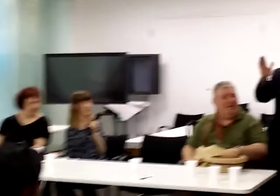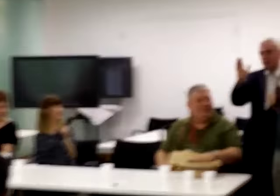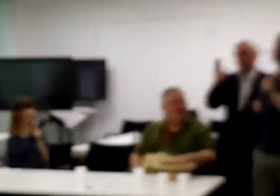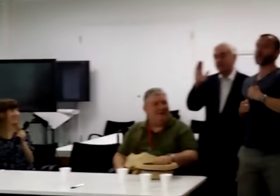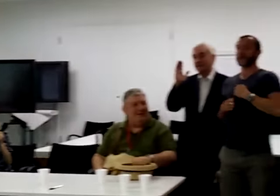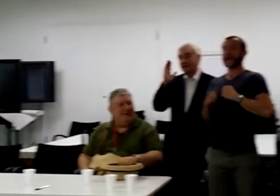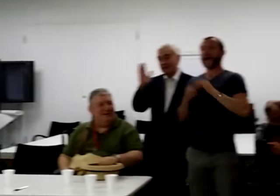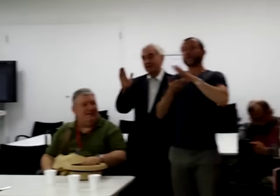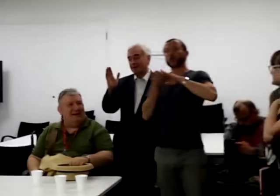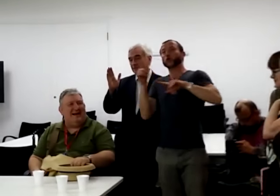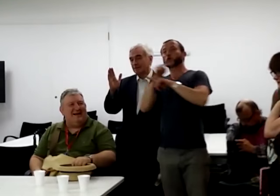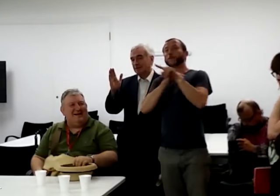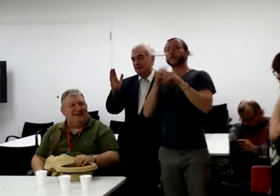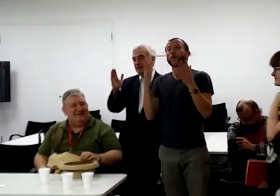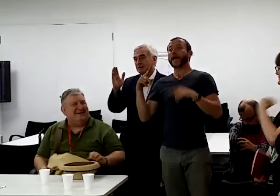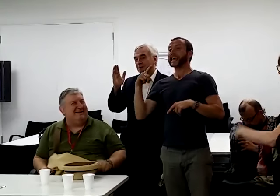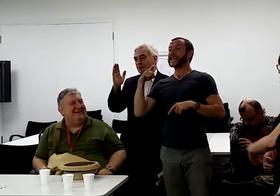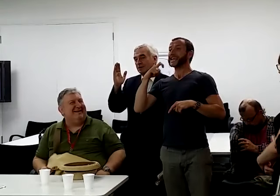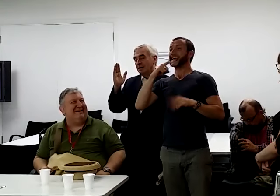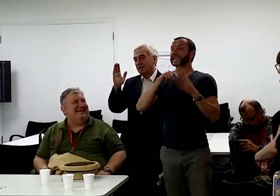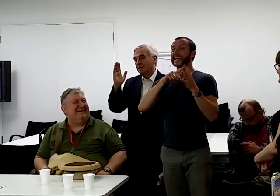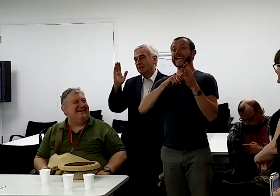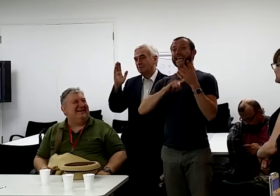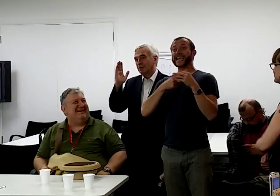Great and fantastic to hear from you, John. Thanks so much. I think that'll be.